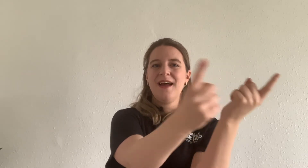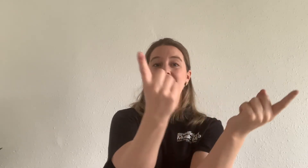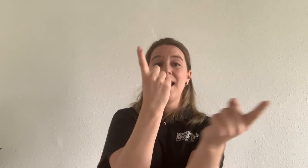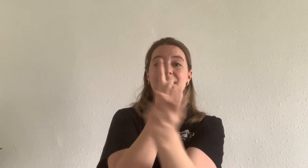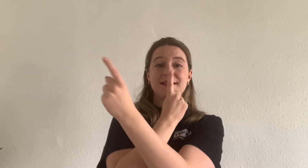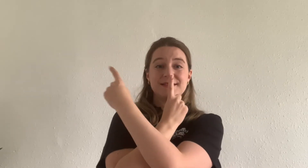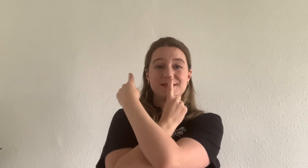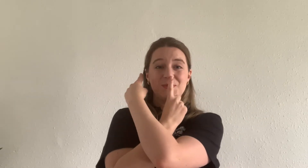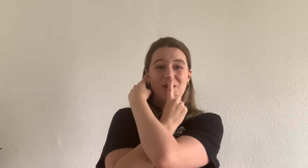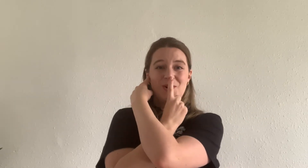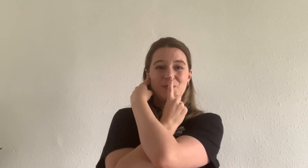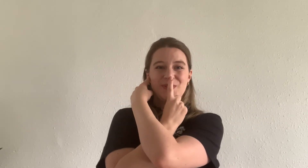And swap.